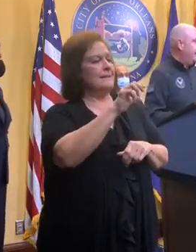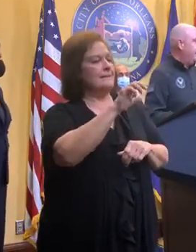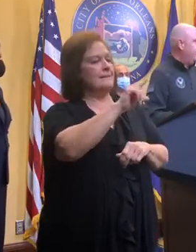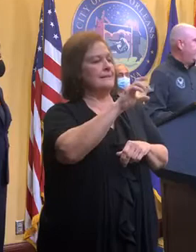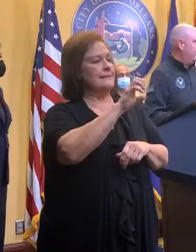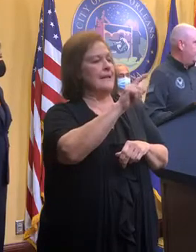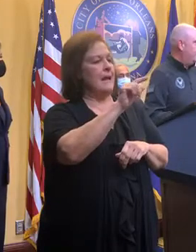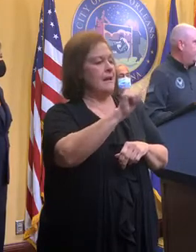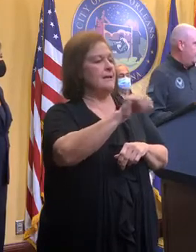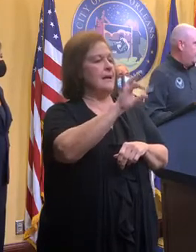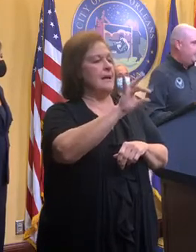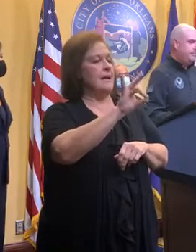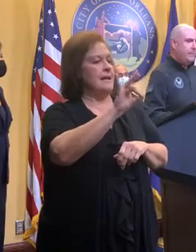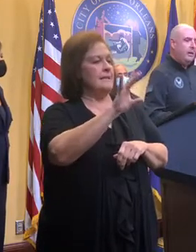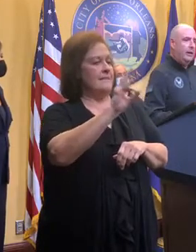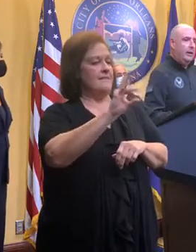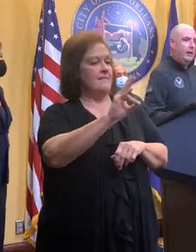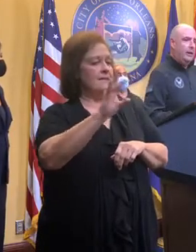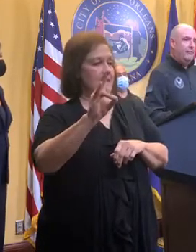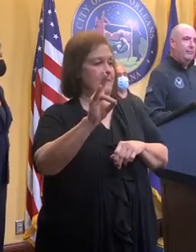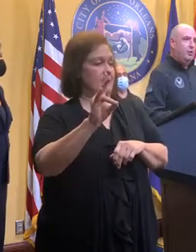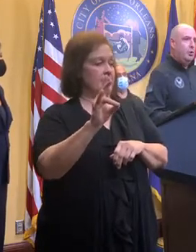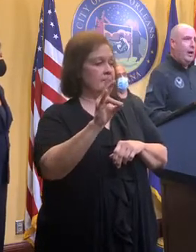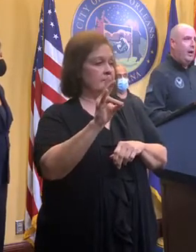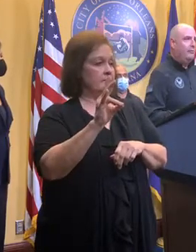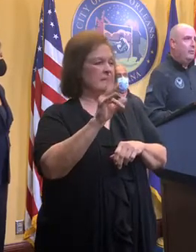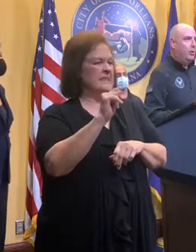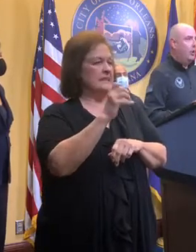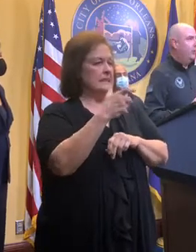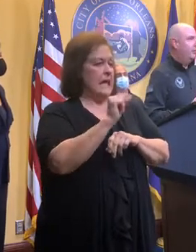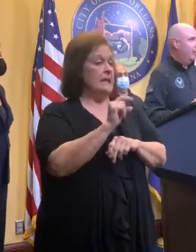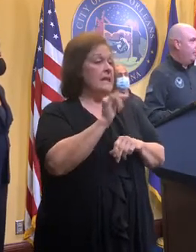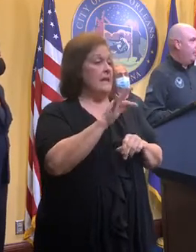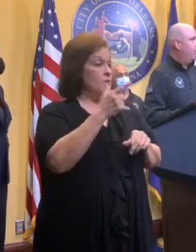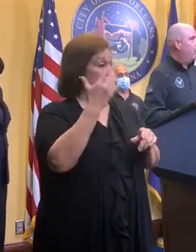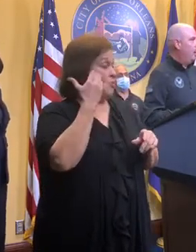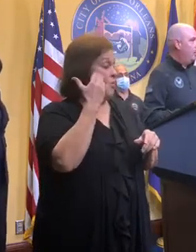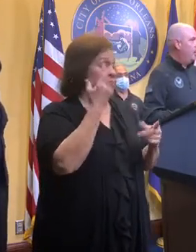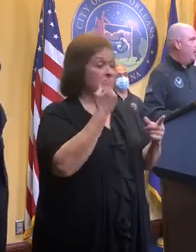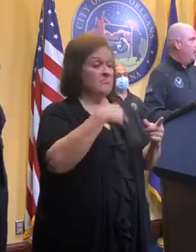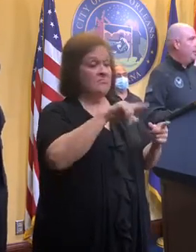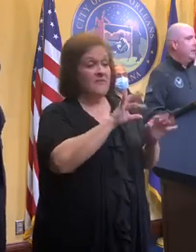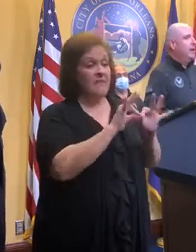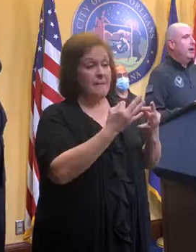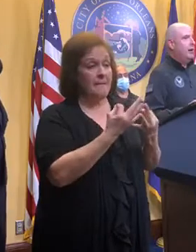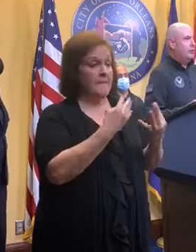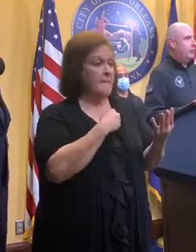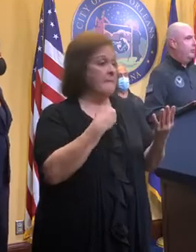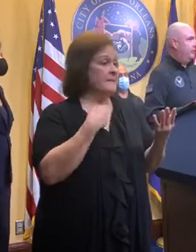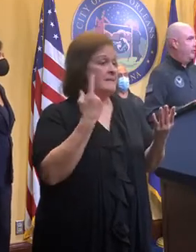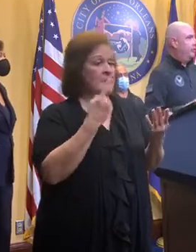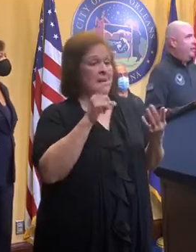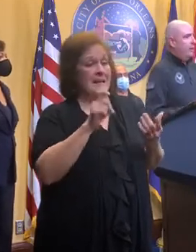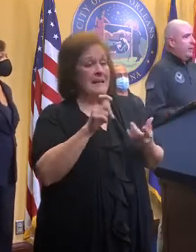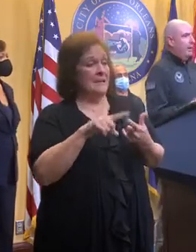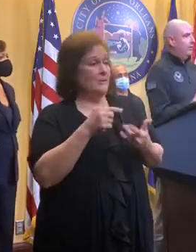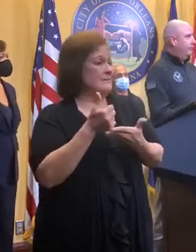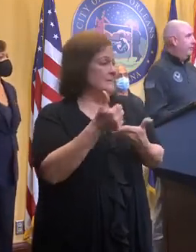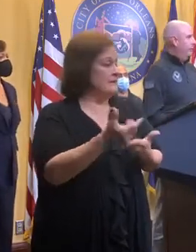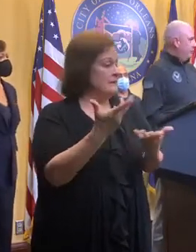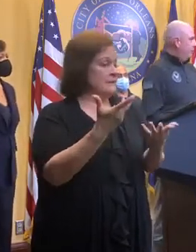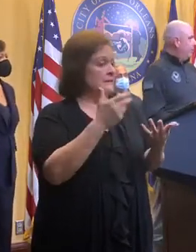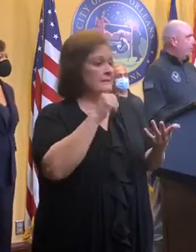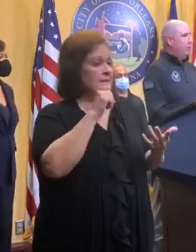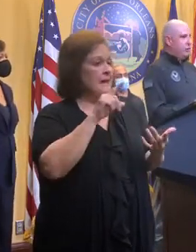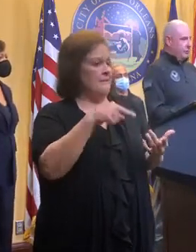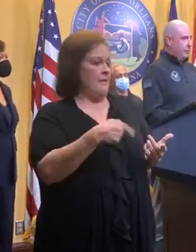to 888-777. If you have or know of a family member or neighbor that may need extra assistance, not